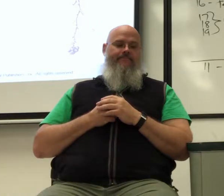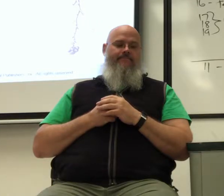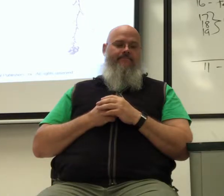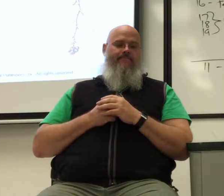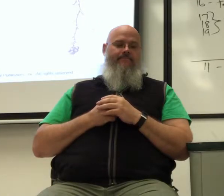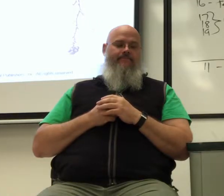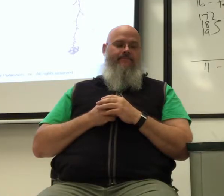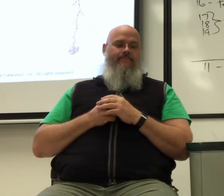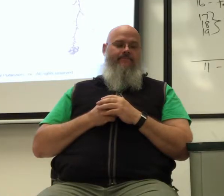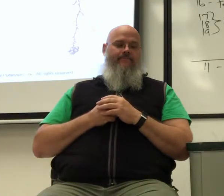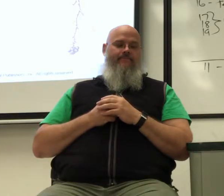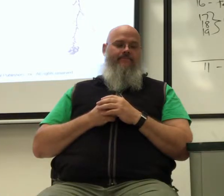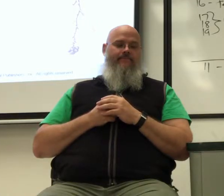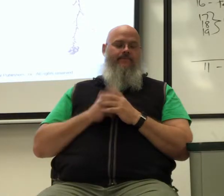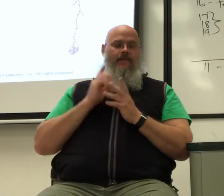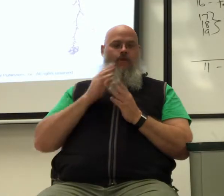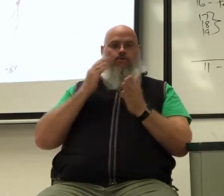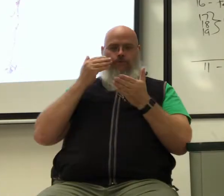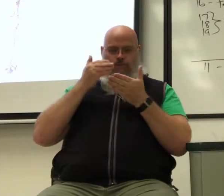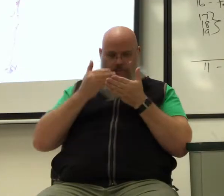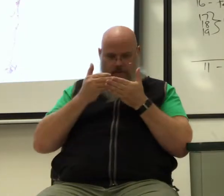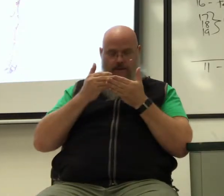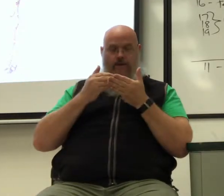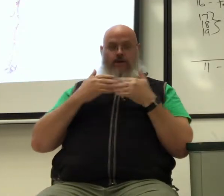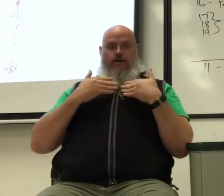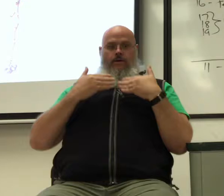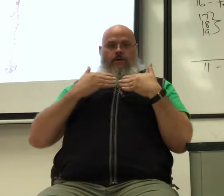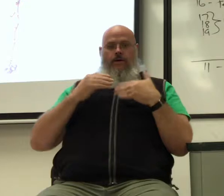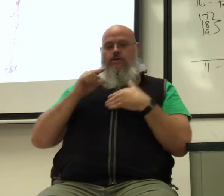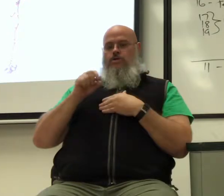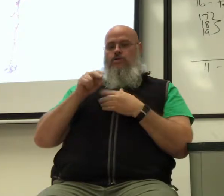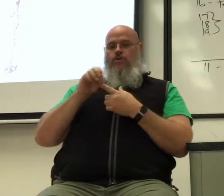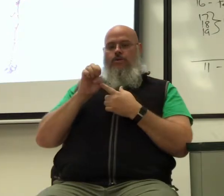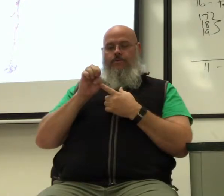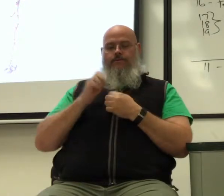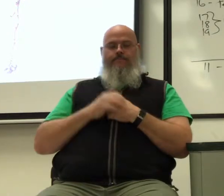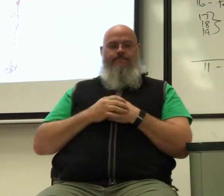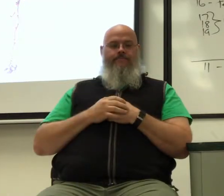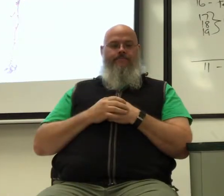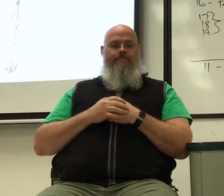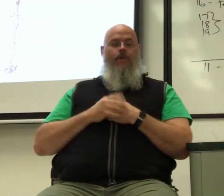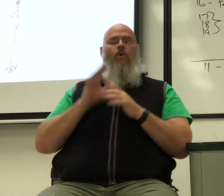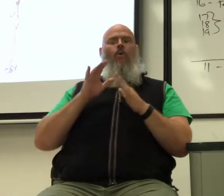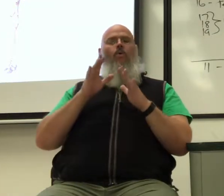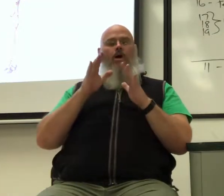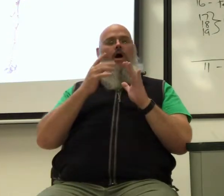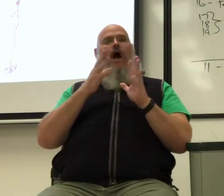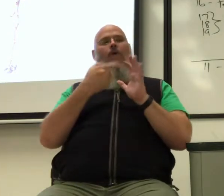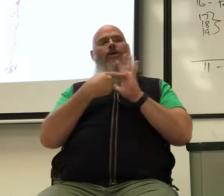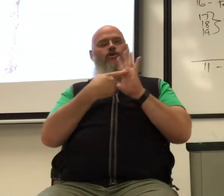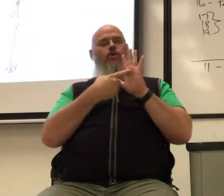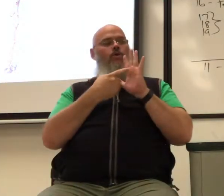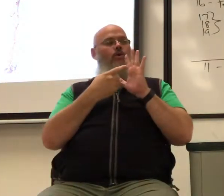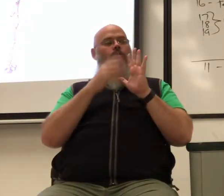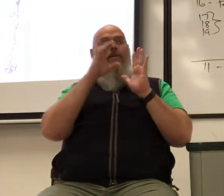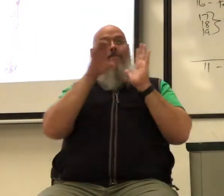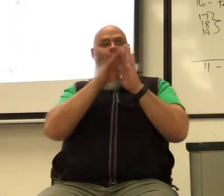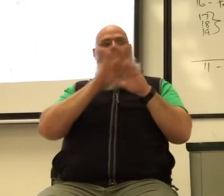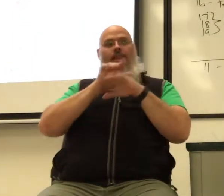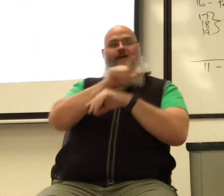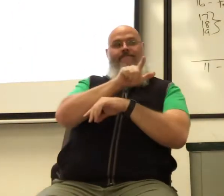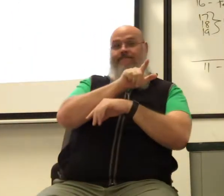Let's look at a close-up of the respiratory zone. I wanted to show you that. See the picture on the